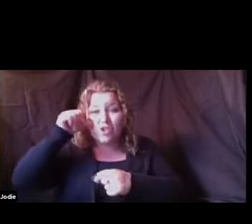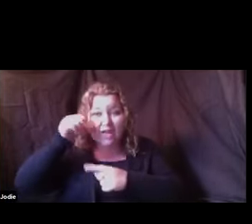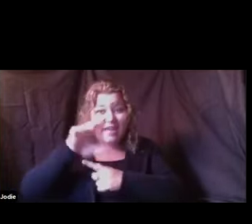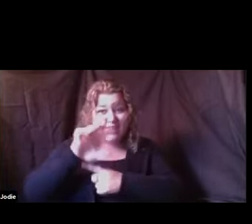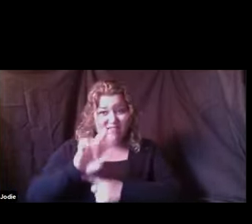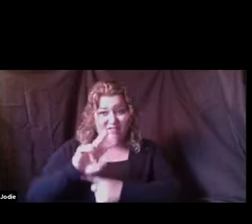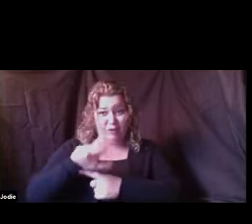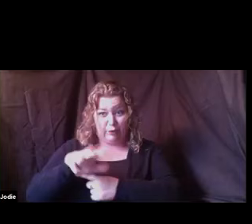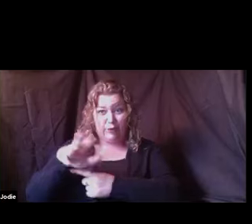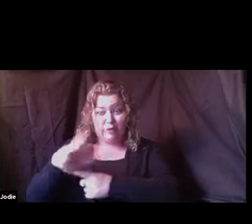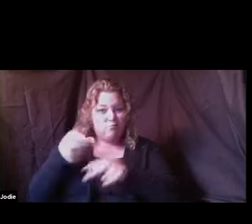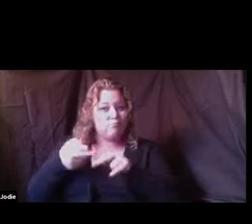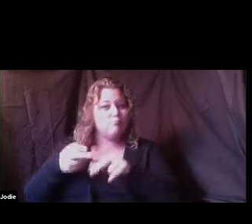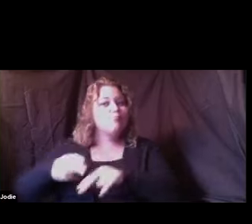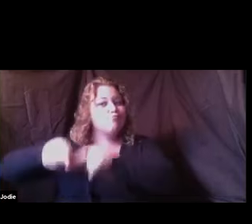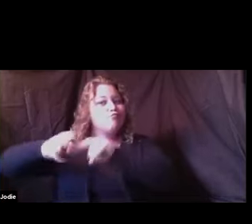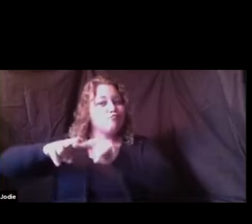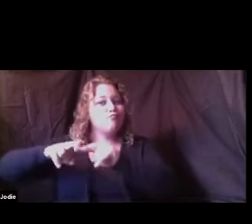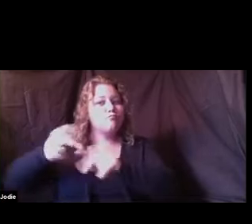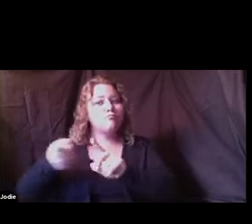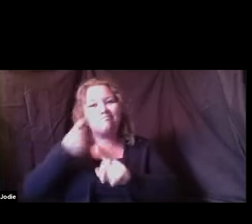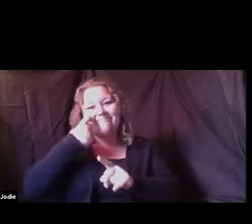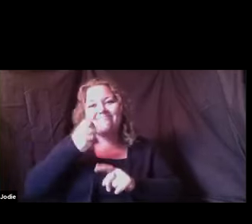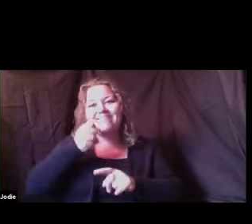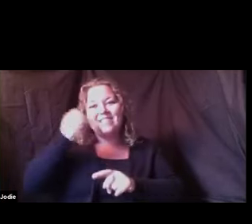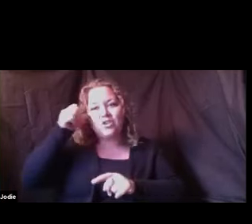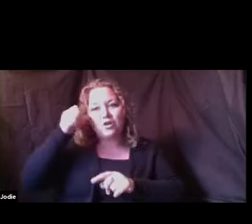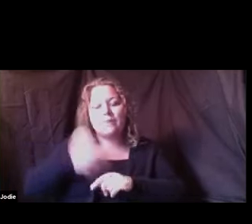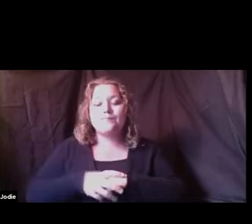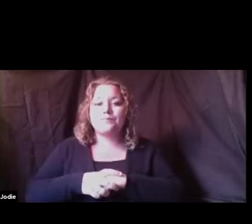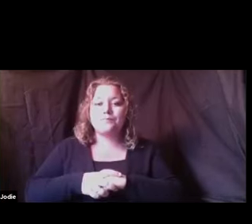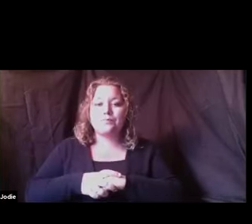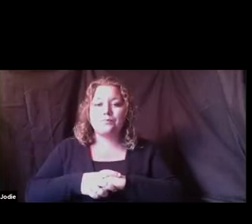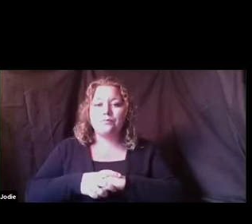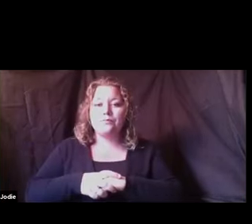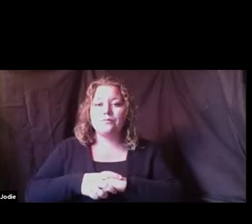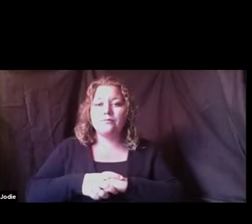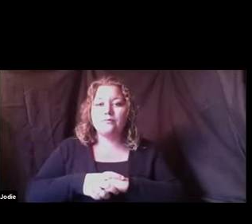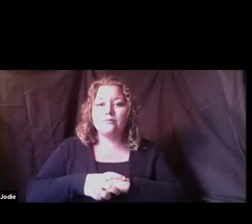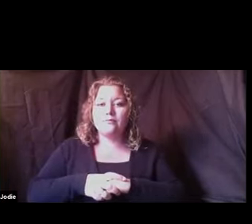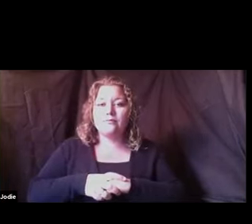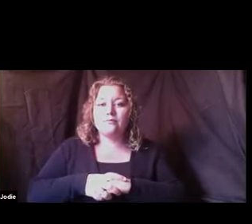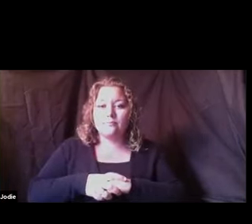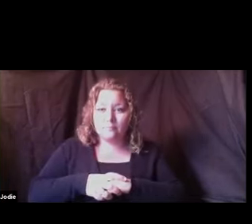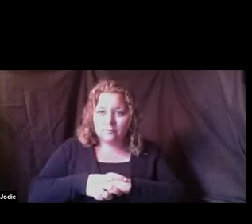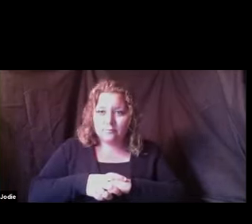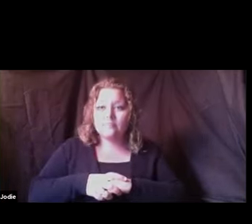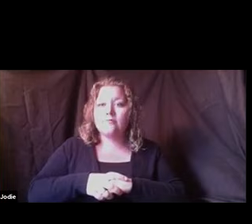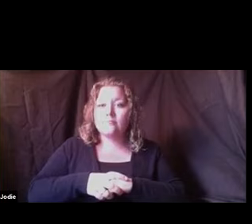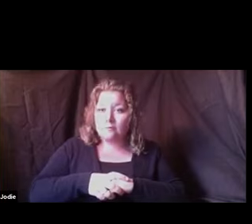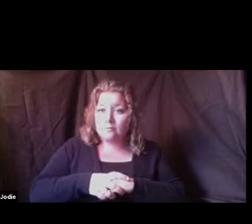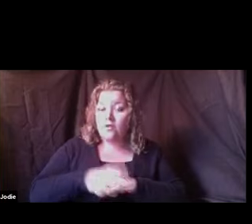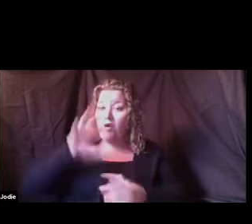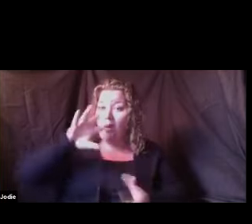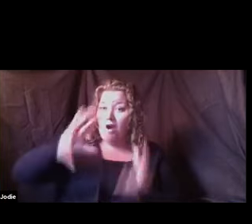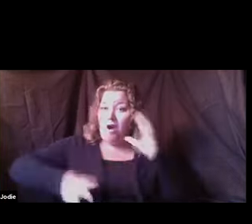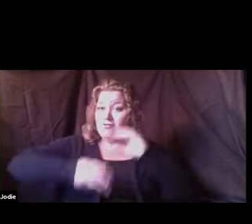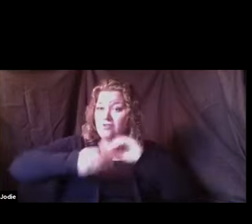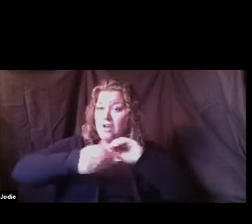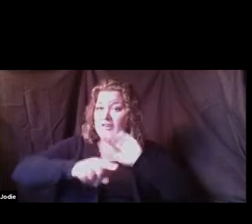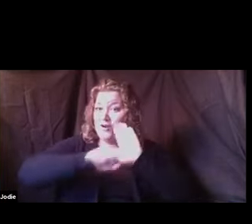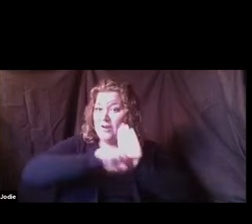733. We have a total negative number of, number of negative test results